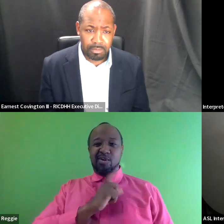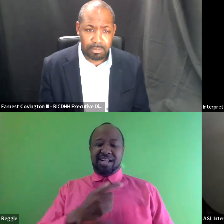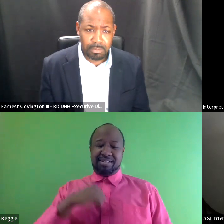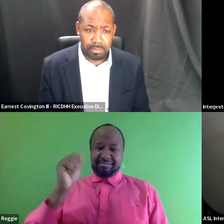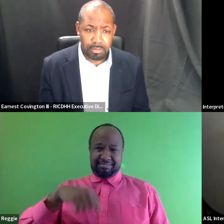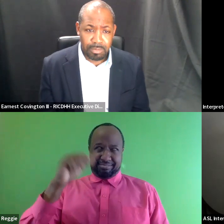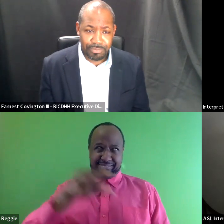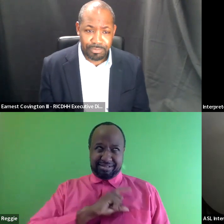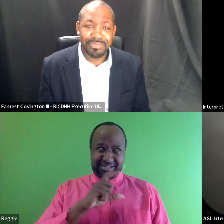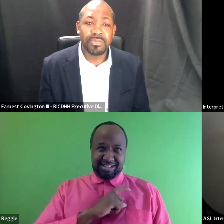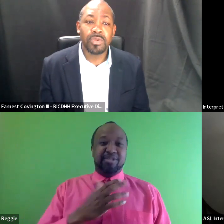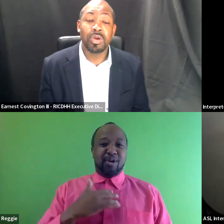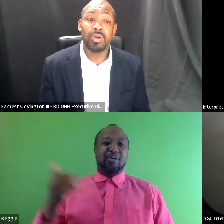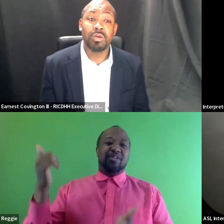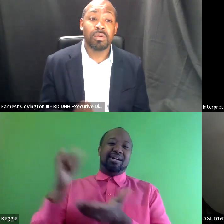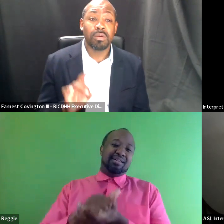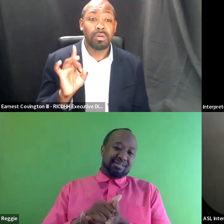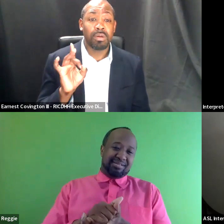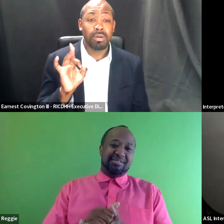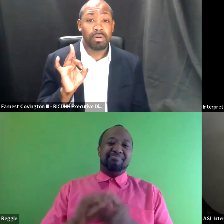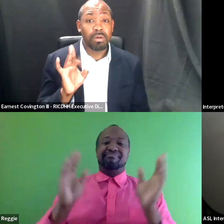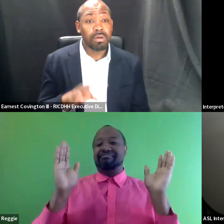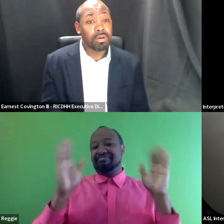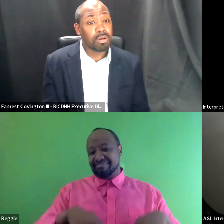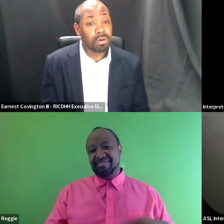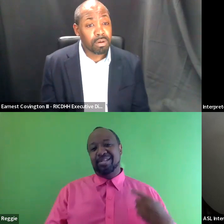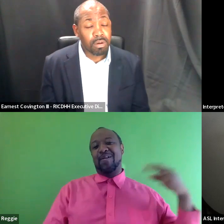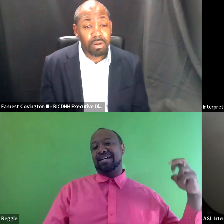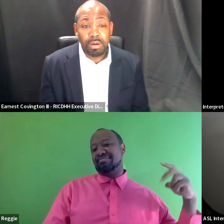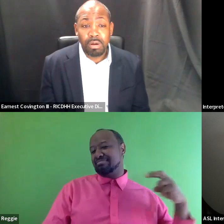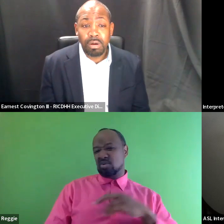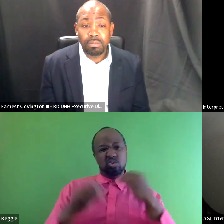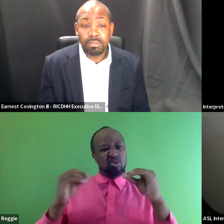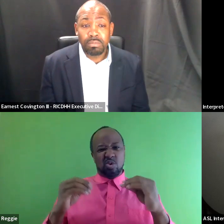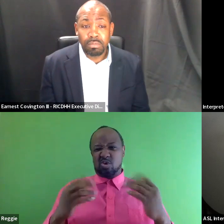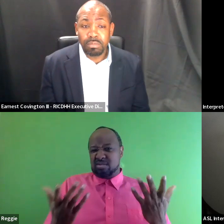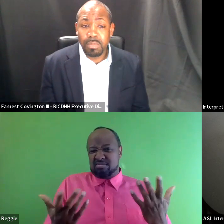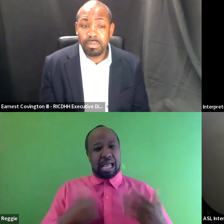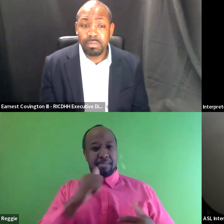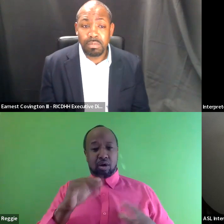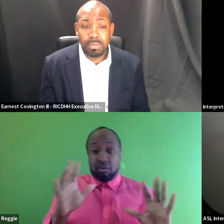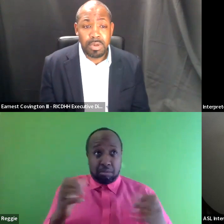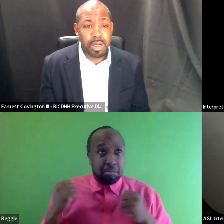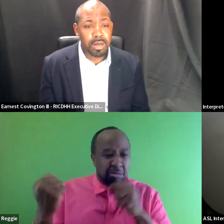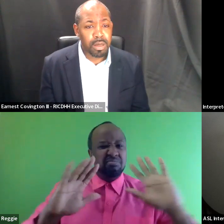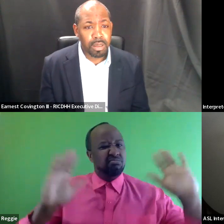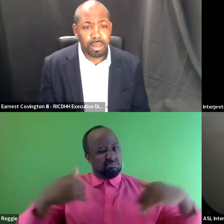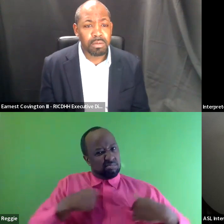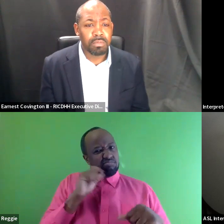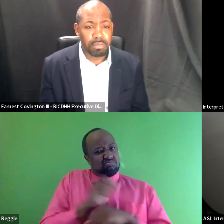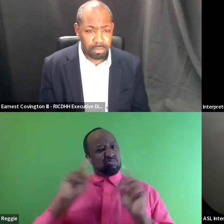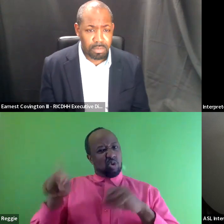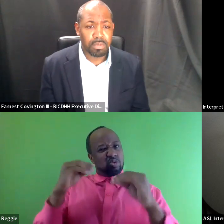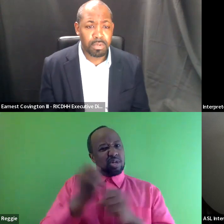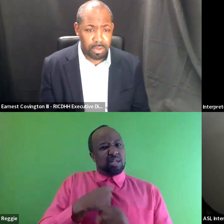up. And they're like, "Oh, is it police?" I'm like, "Yeah, you know it." So I hung up. I went